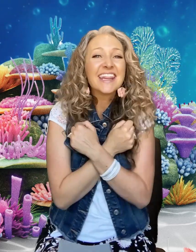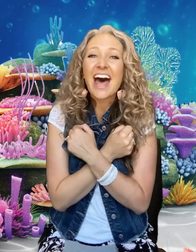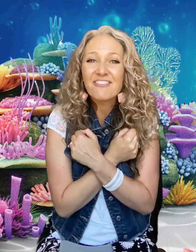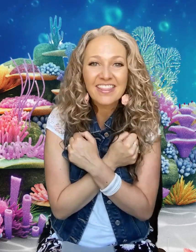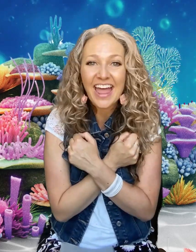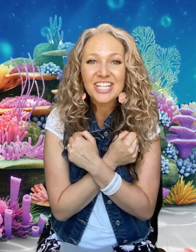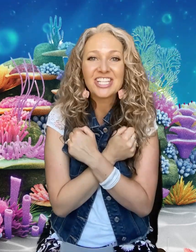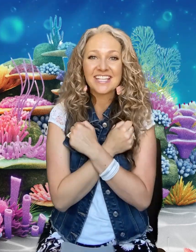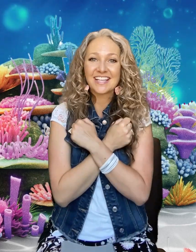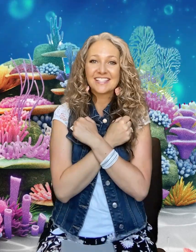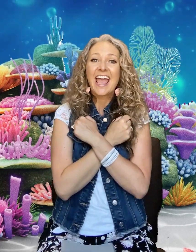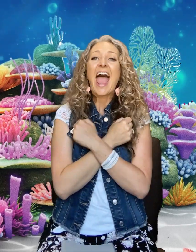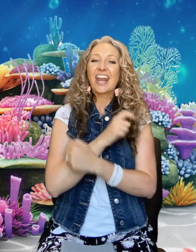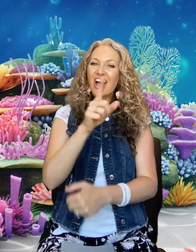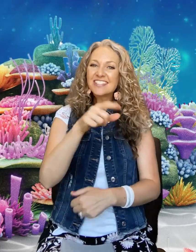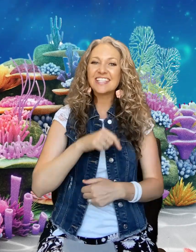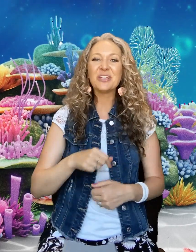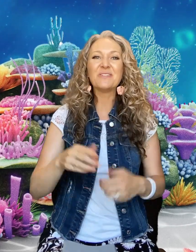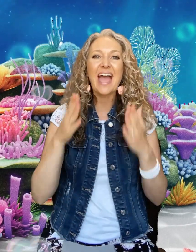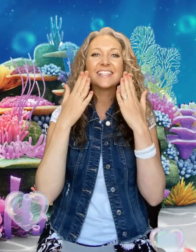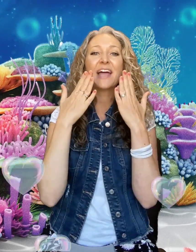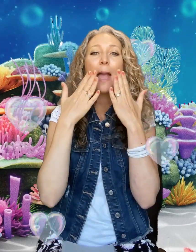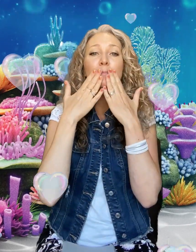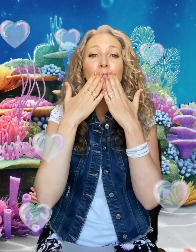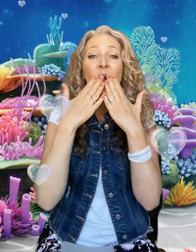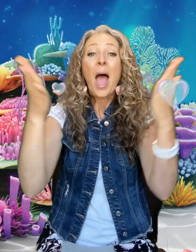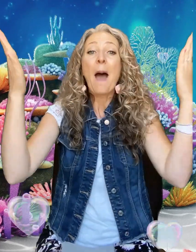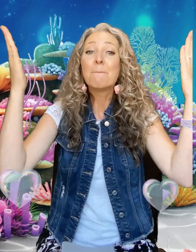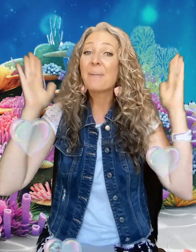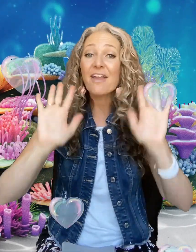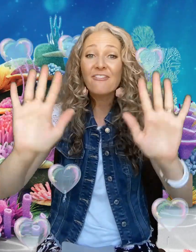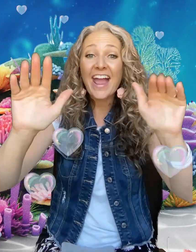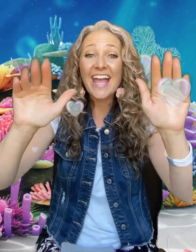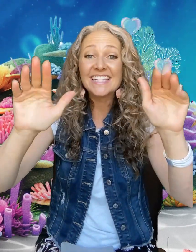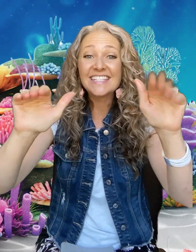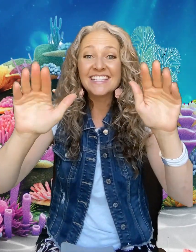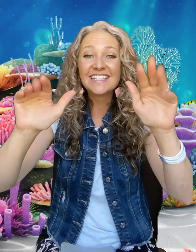and loving like Jesus, and I'll see you next time. Bye, friends.